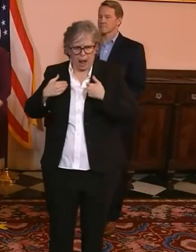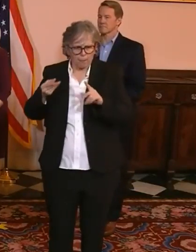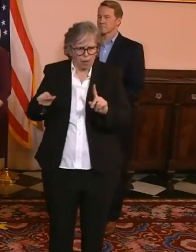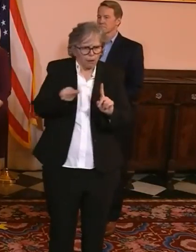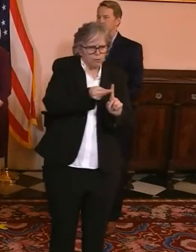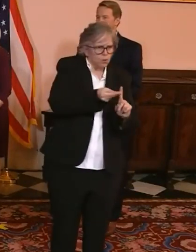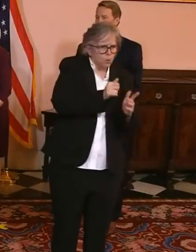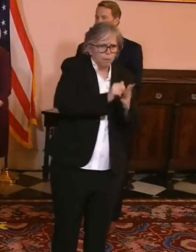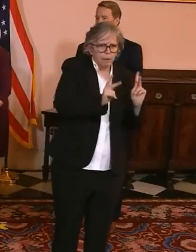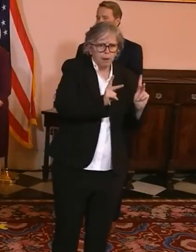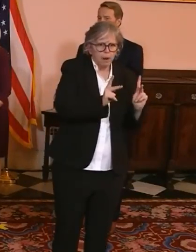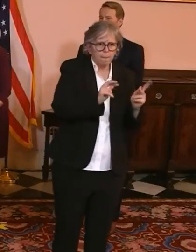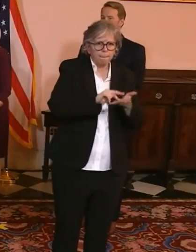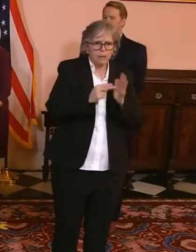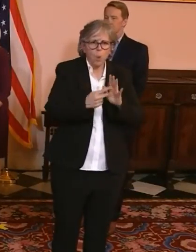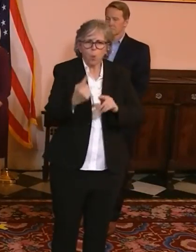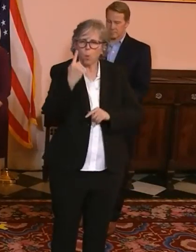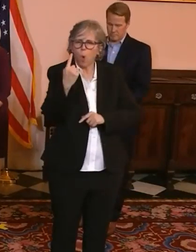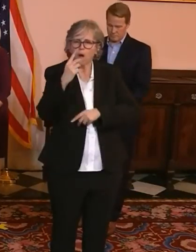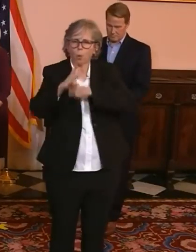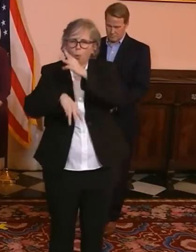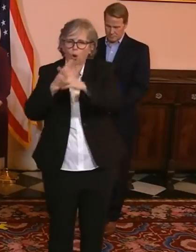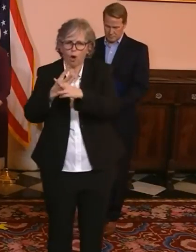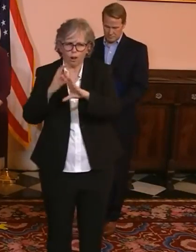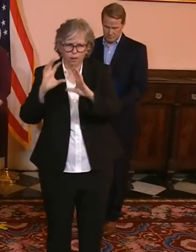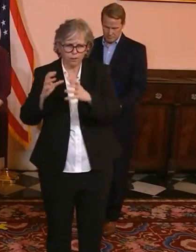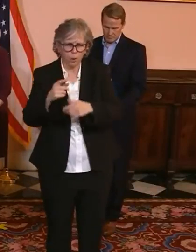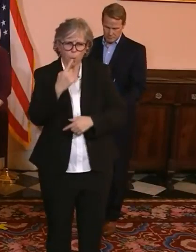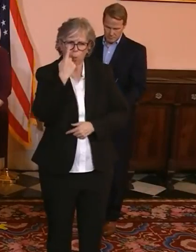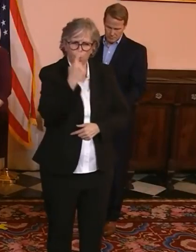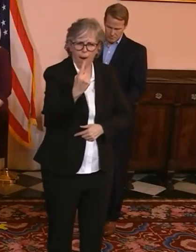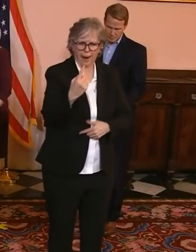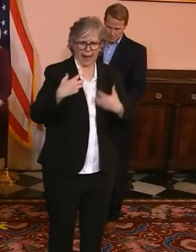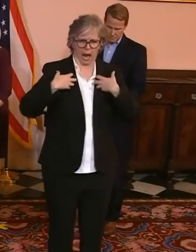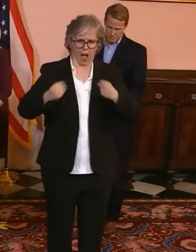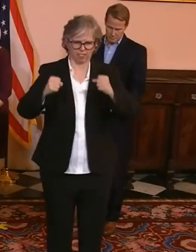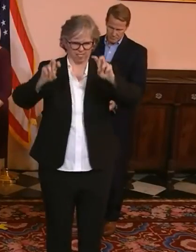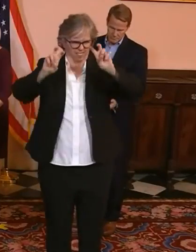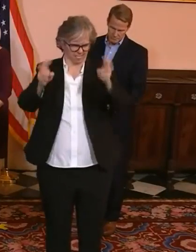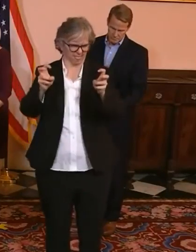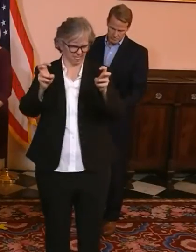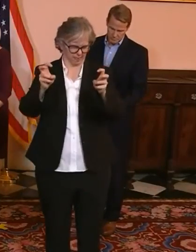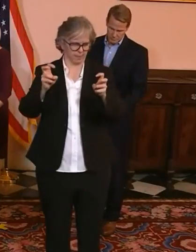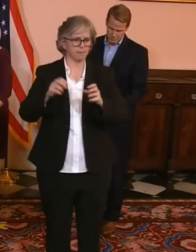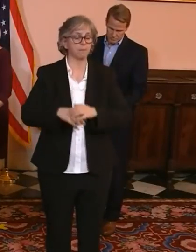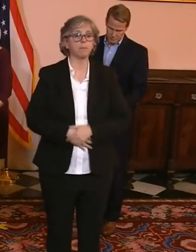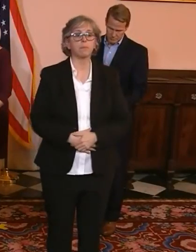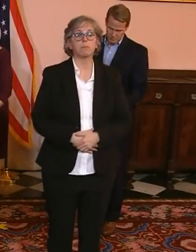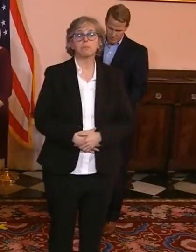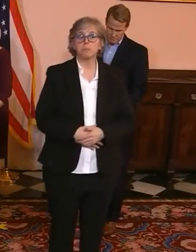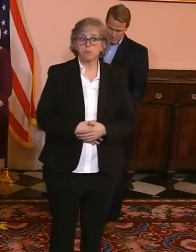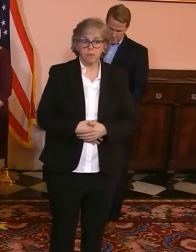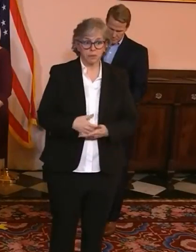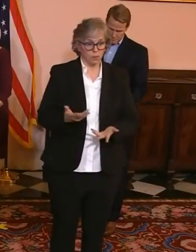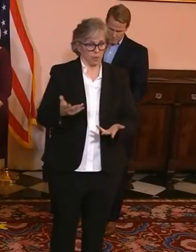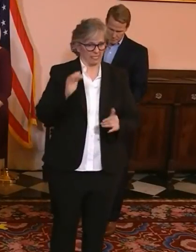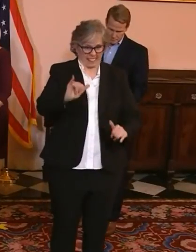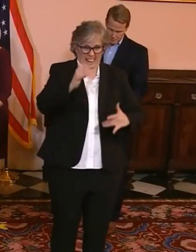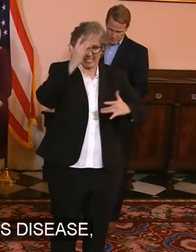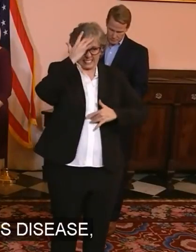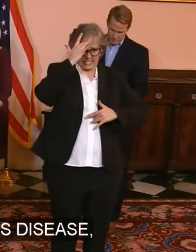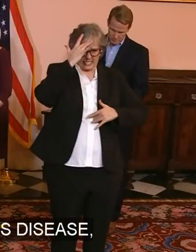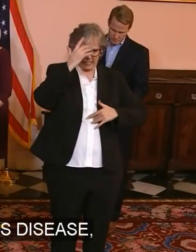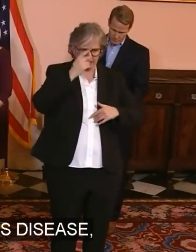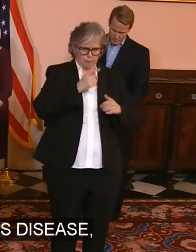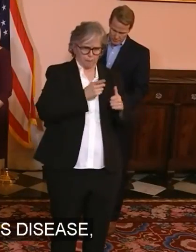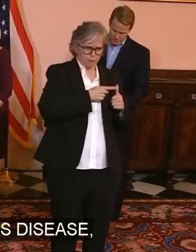now. As far back as the beginning of this disease, which was the outbreak in Wuhan when it was most known